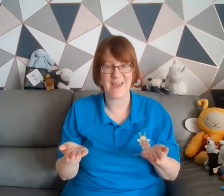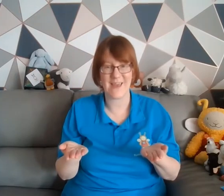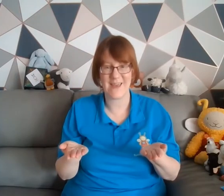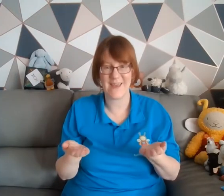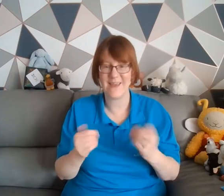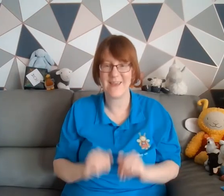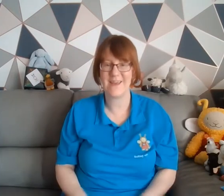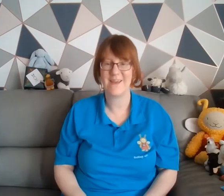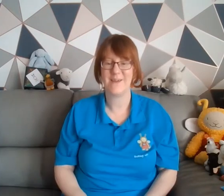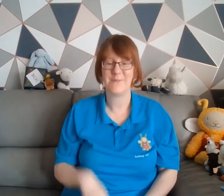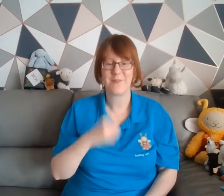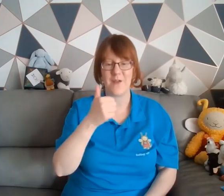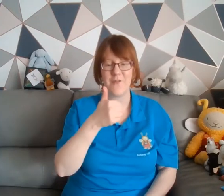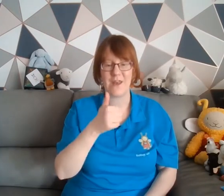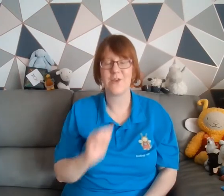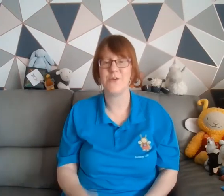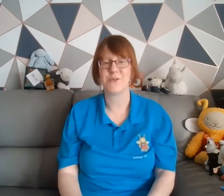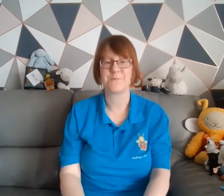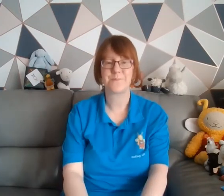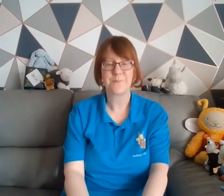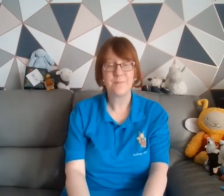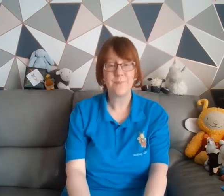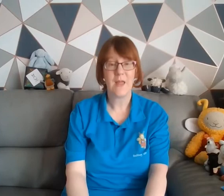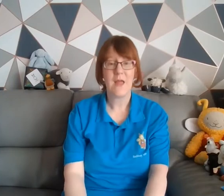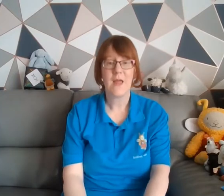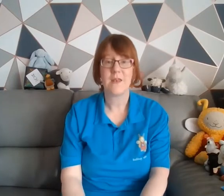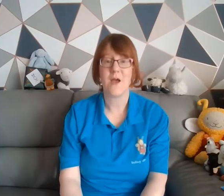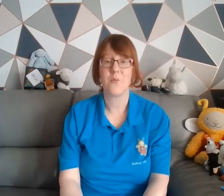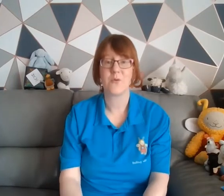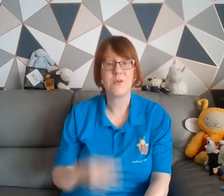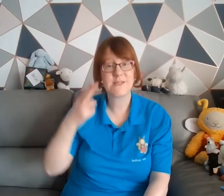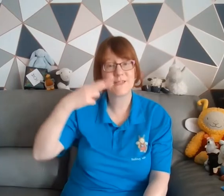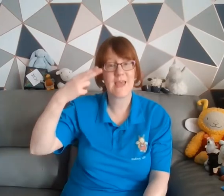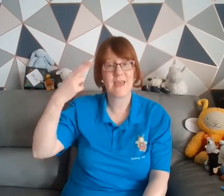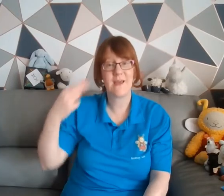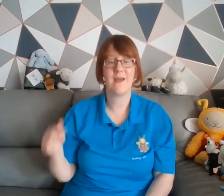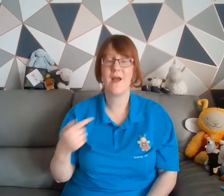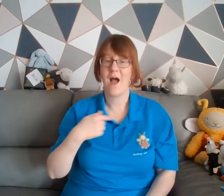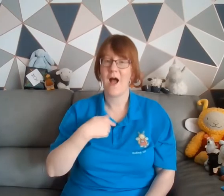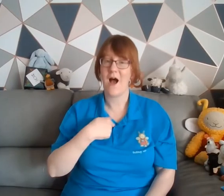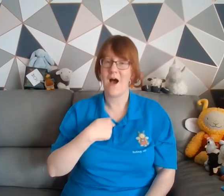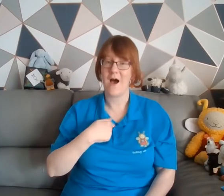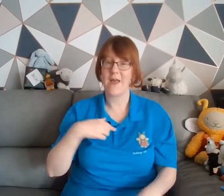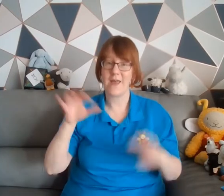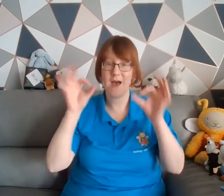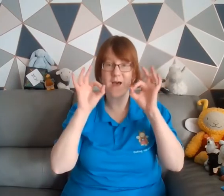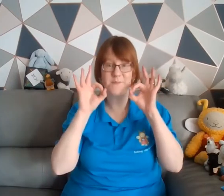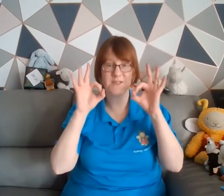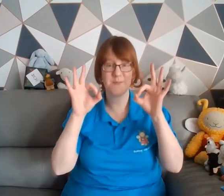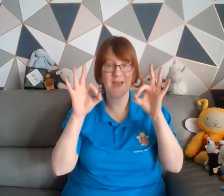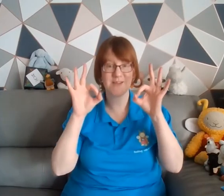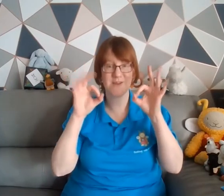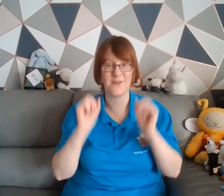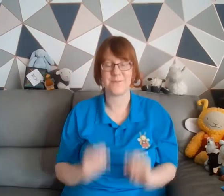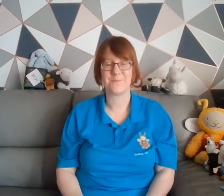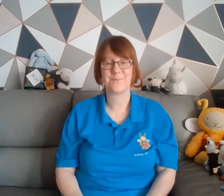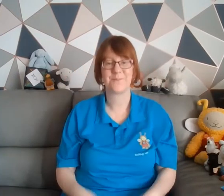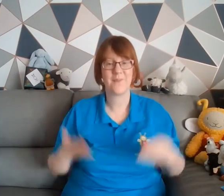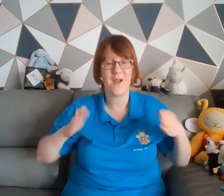today. Very good. Now we're going to sing I Am Special. Are